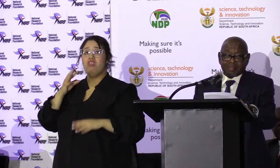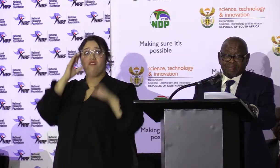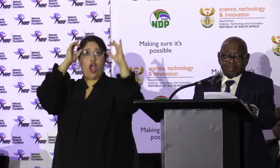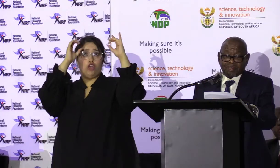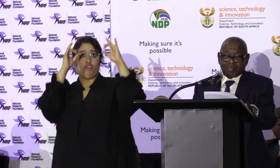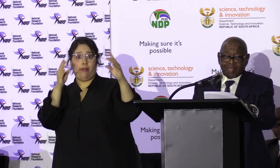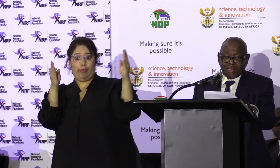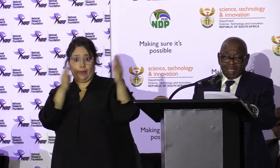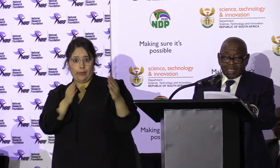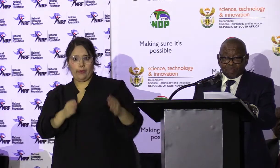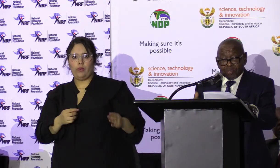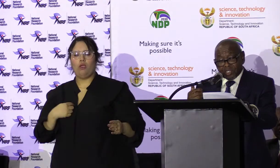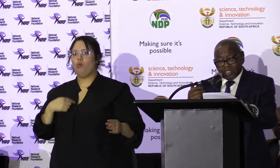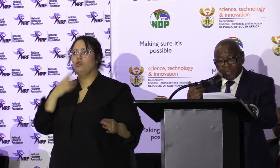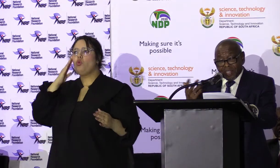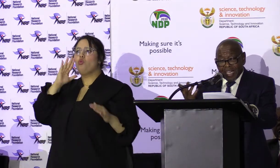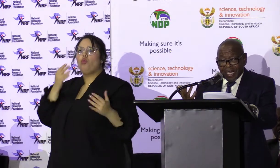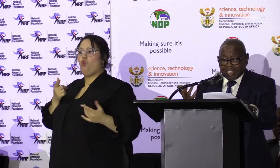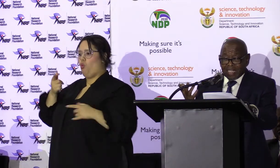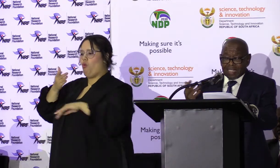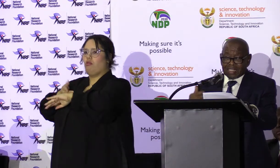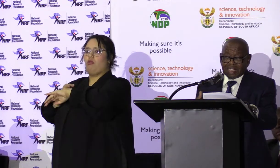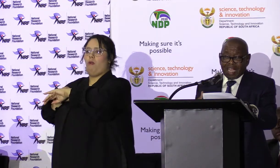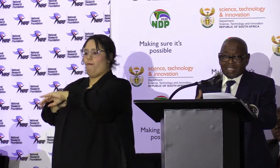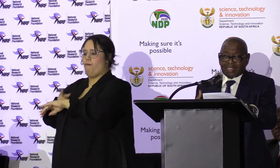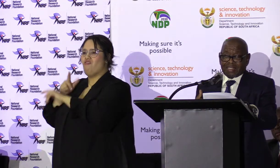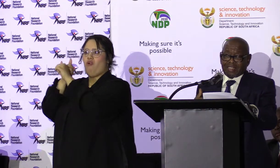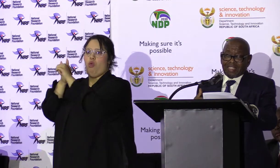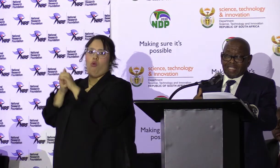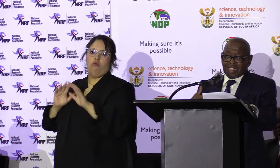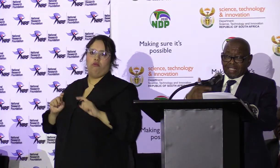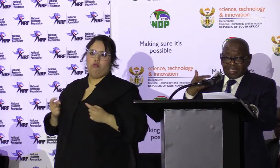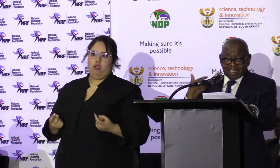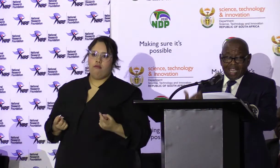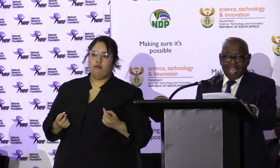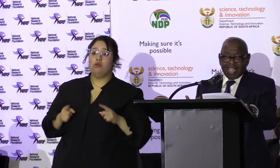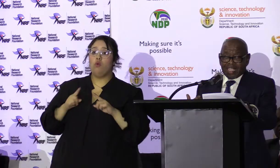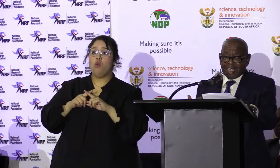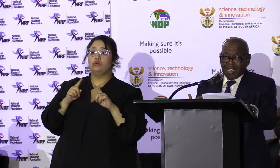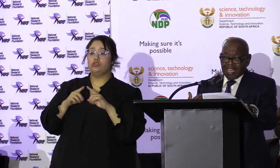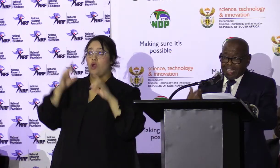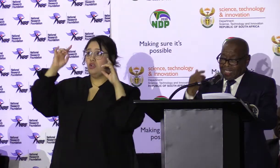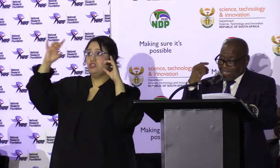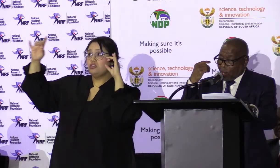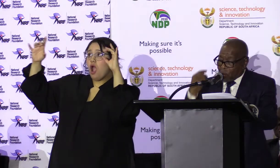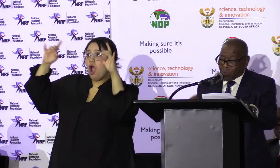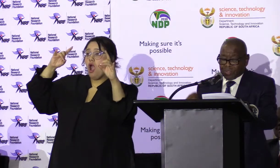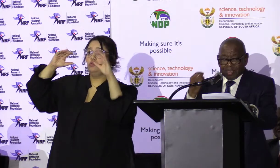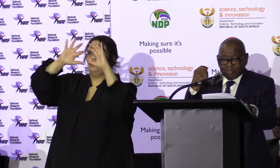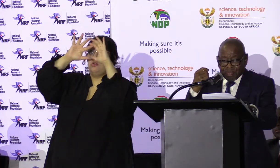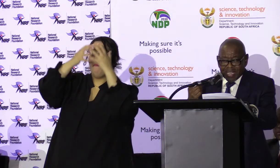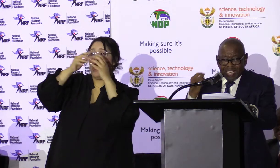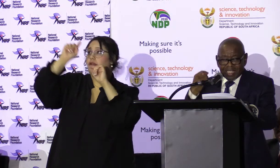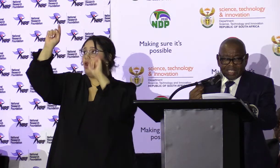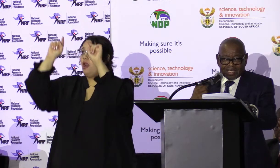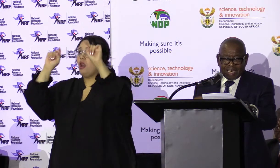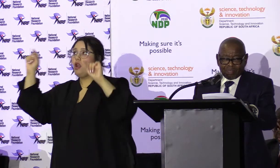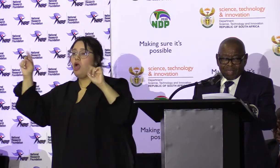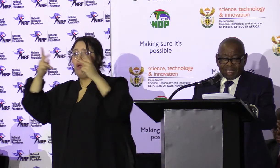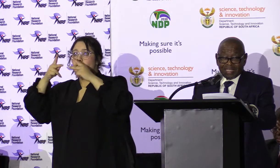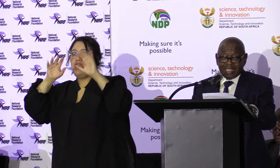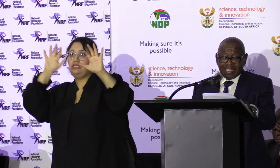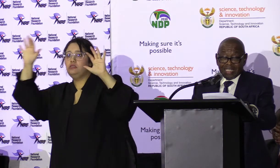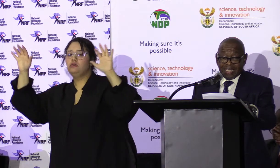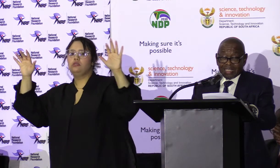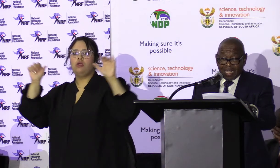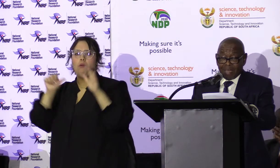that. The position of the Earth and the stars in the sky holds a very